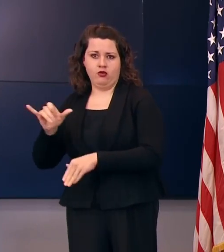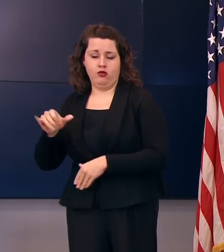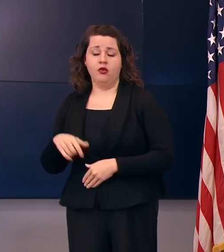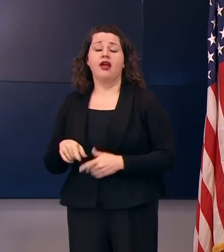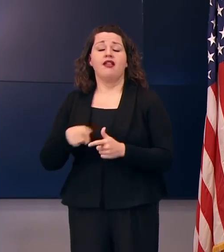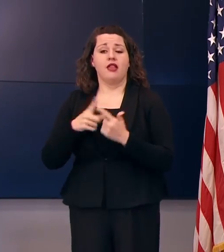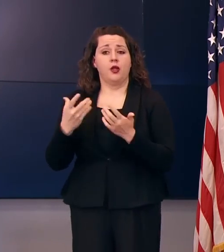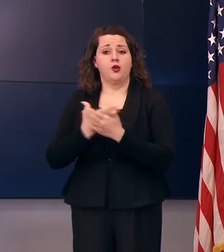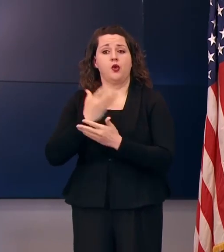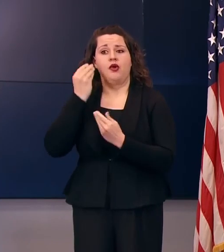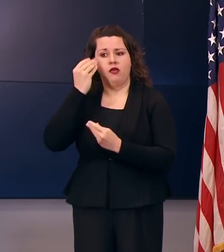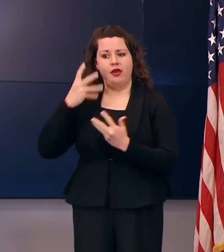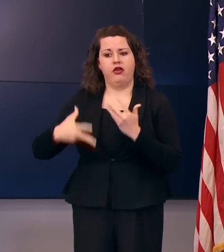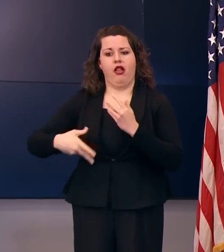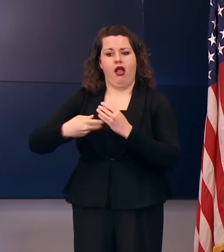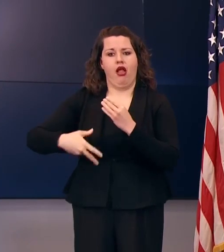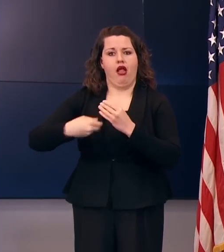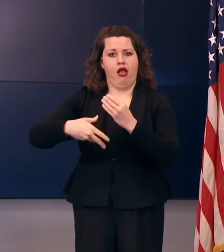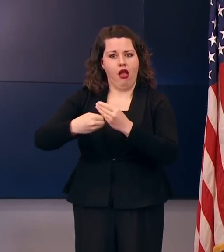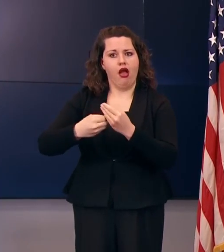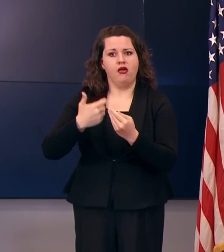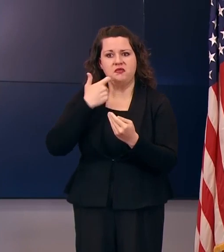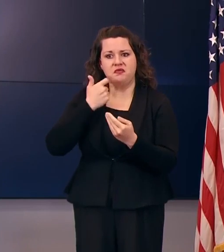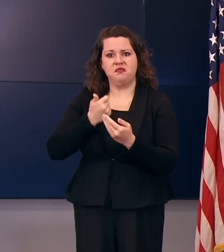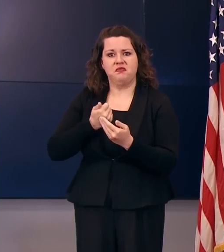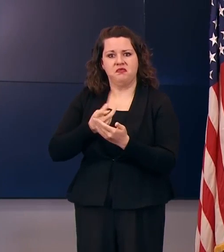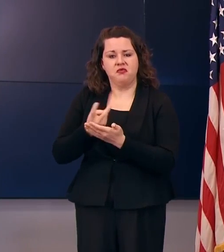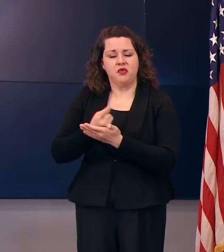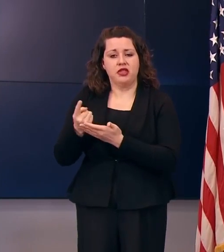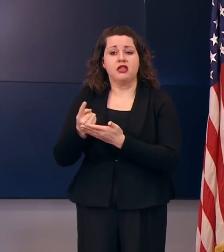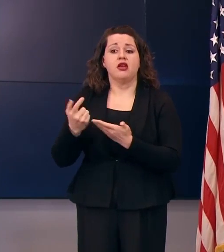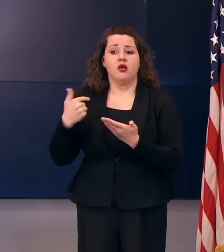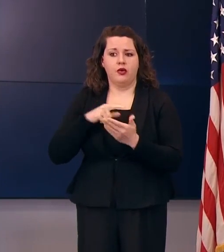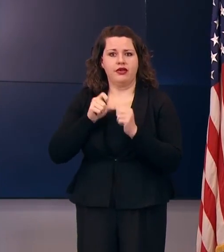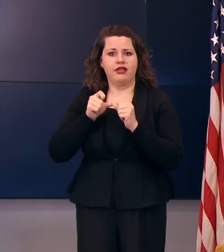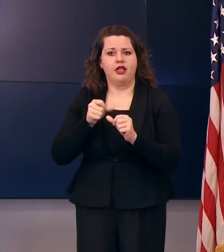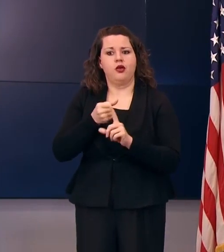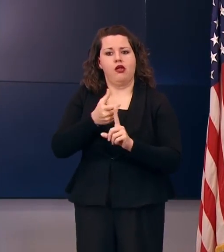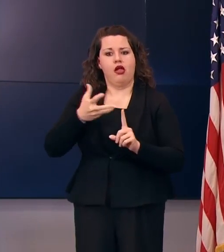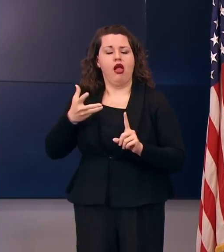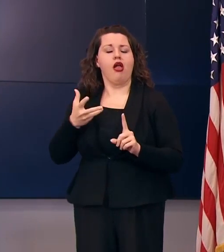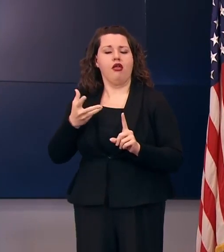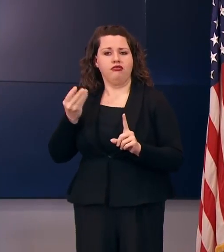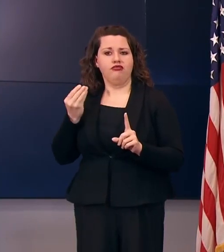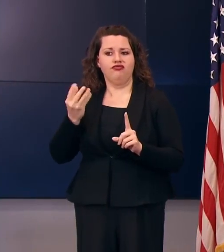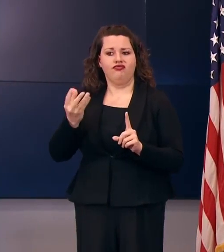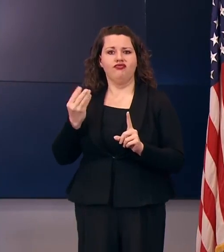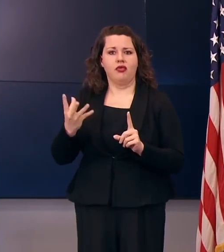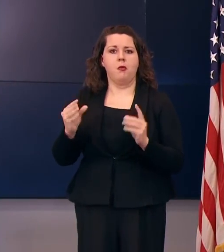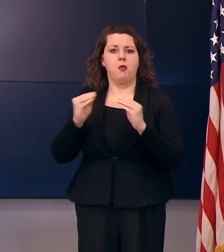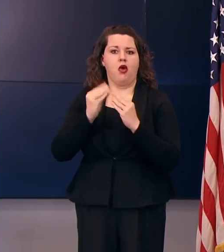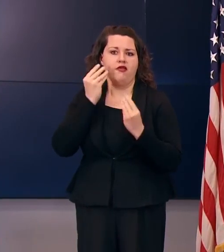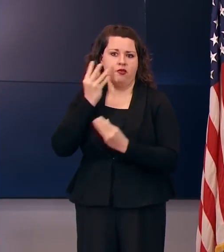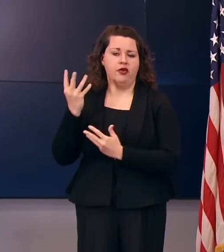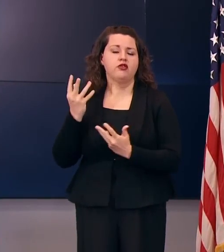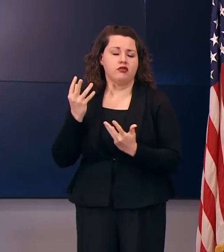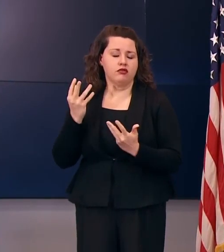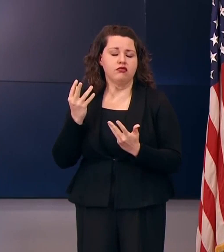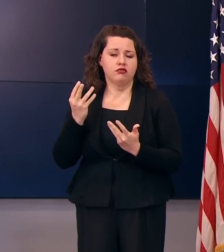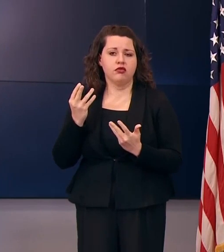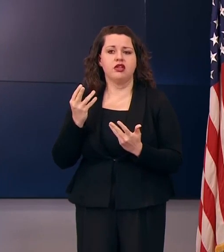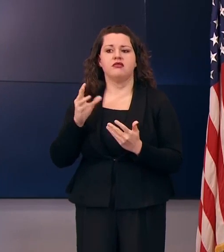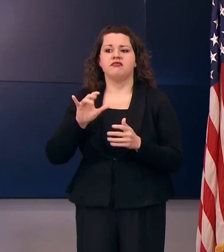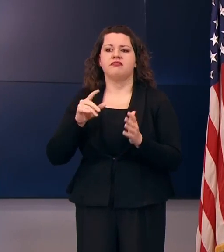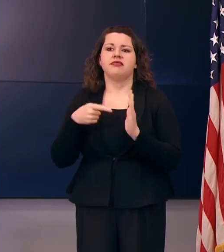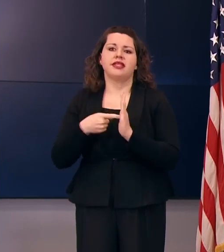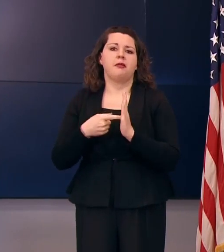information became available over the course of the last several weeks, we have continued to expand the updates to include additional information